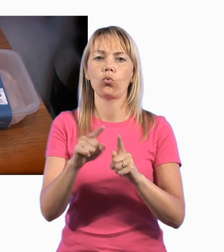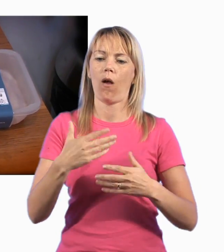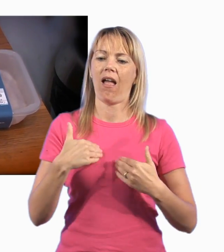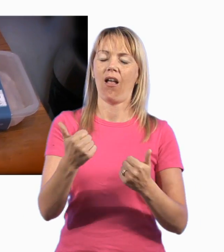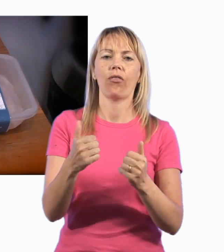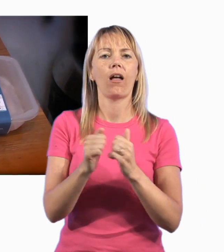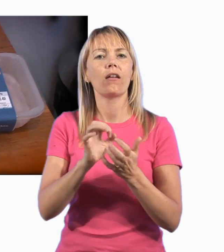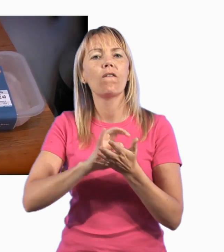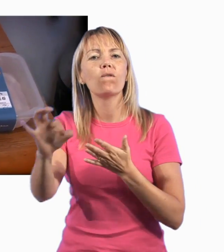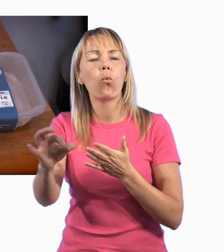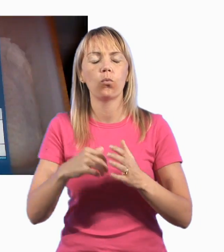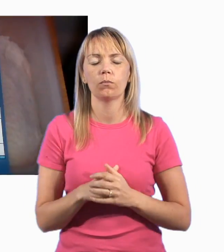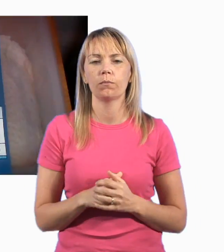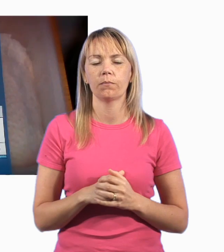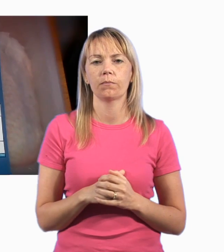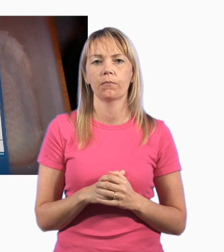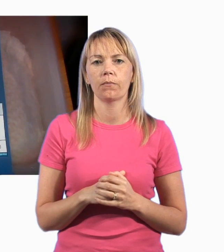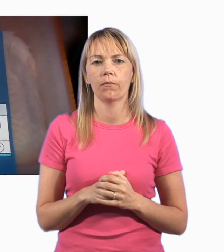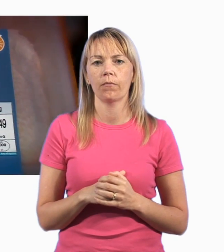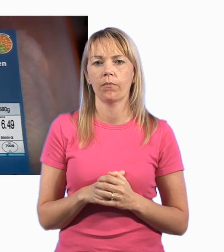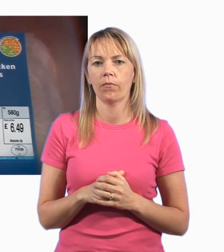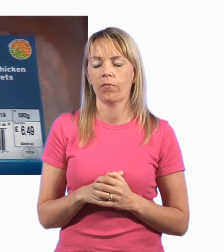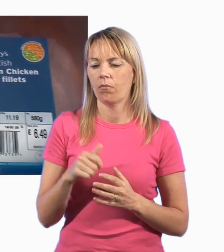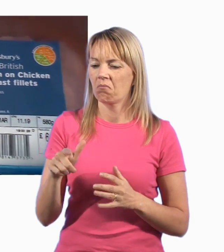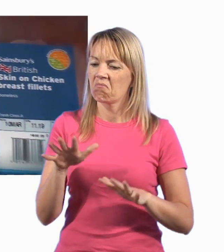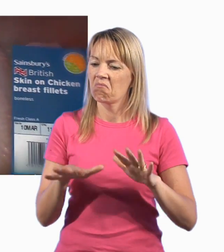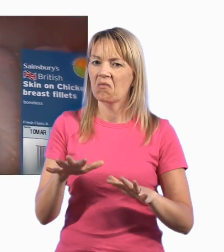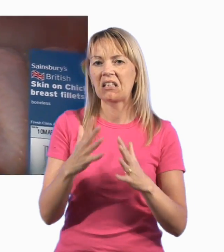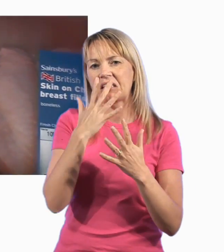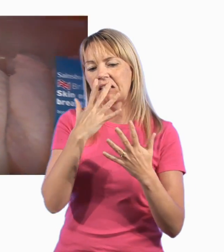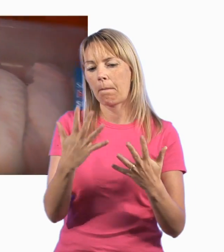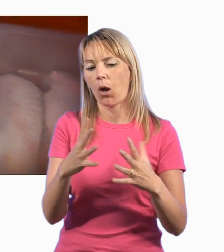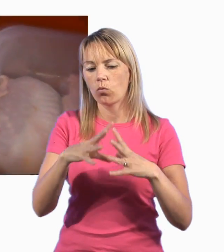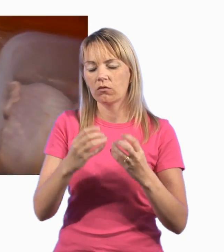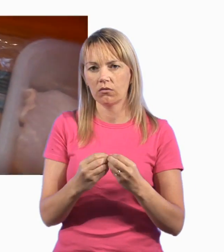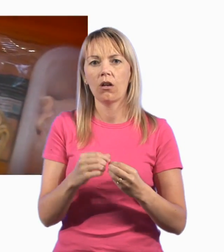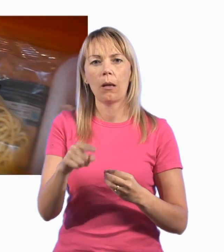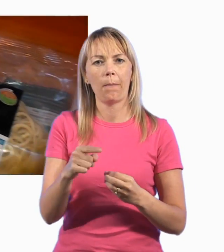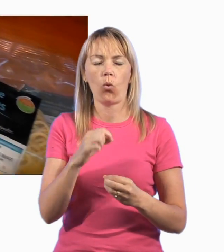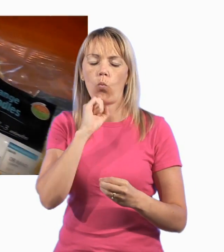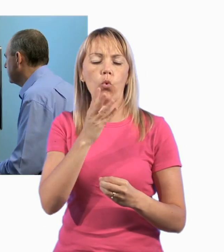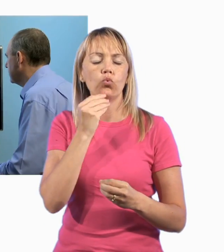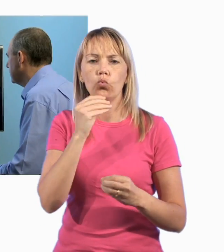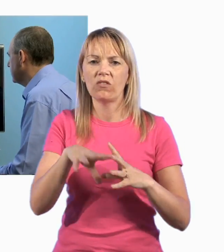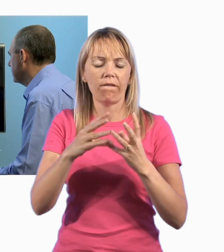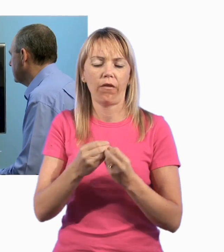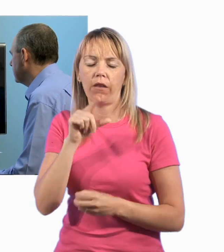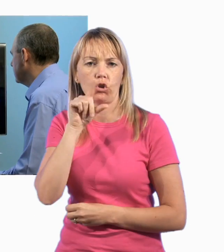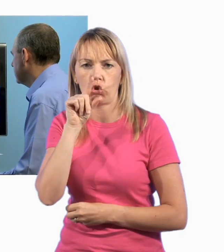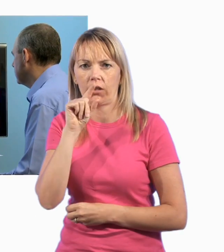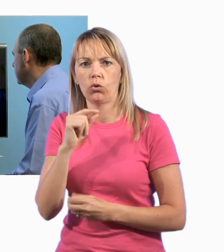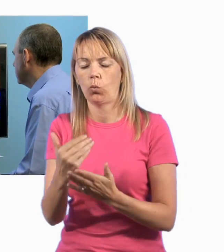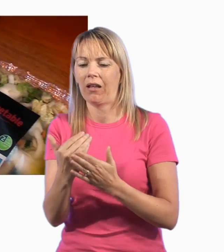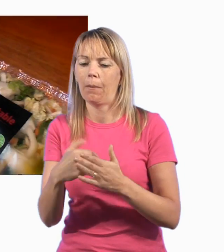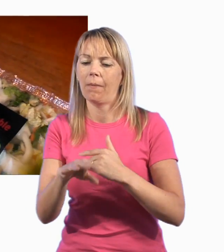and affordable. Our meal will cost roughly about £10. However, we won't use all of the chicken, so we'll keep it stored